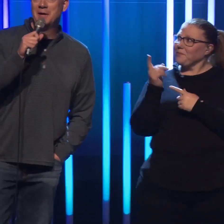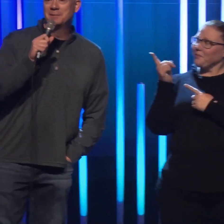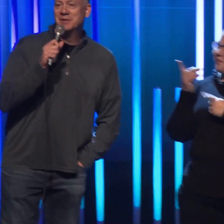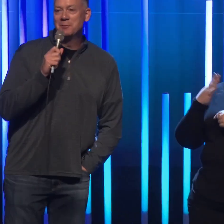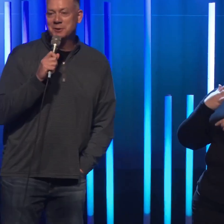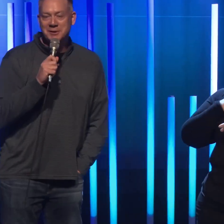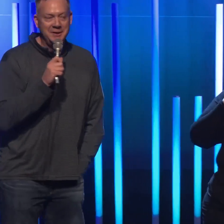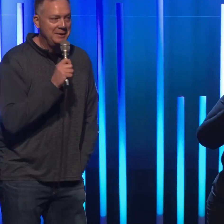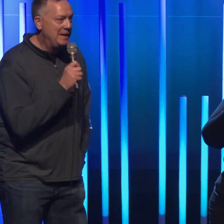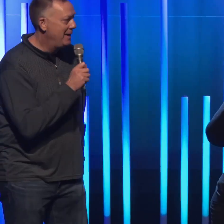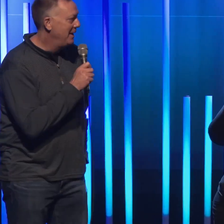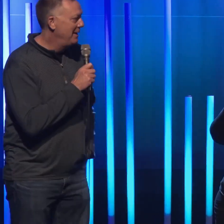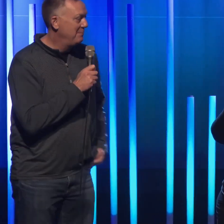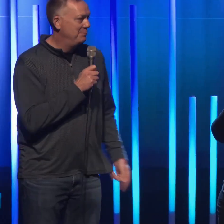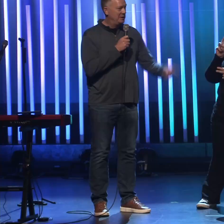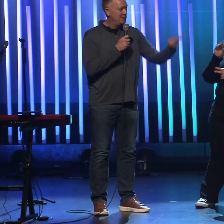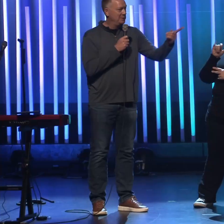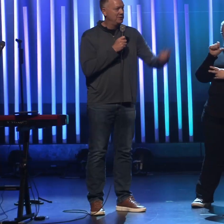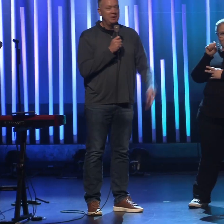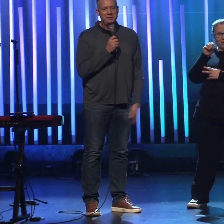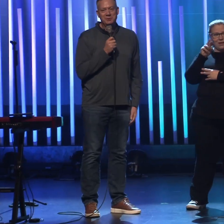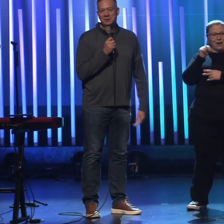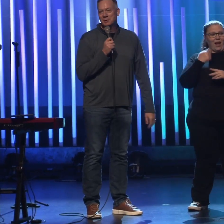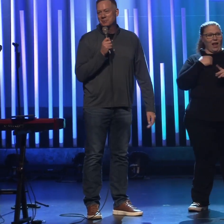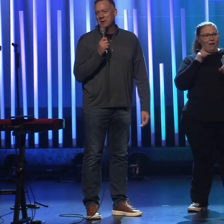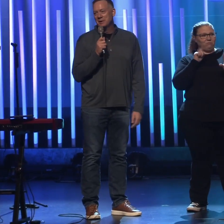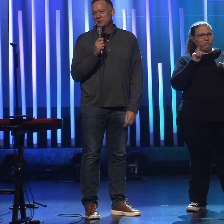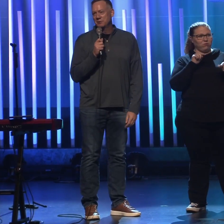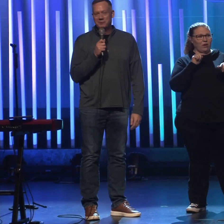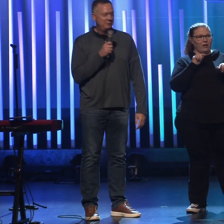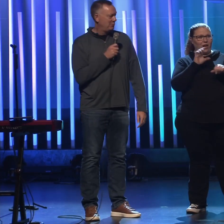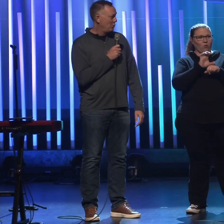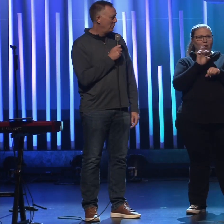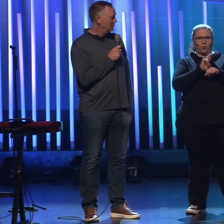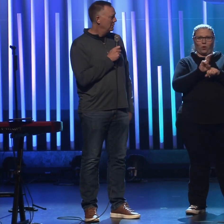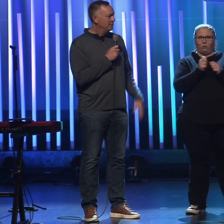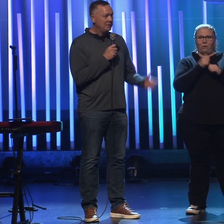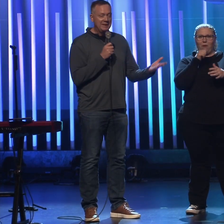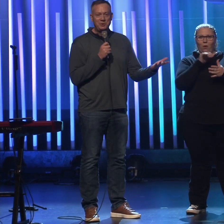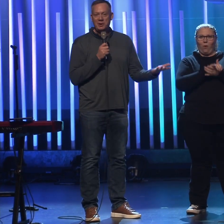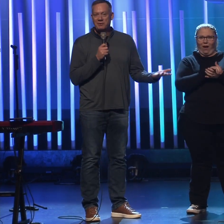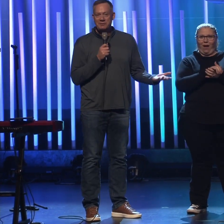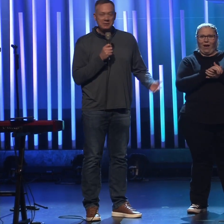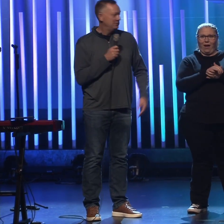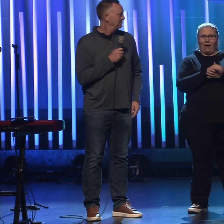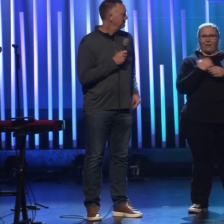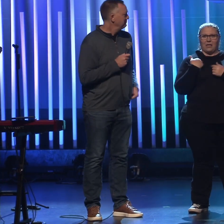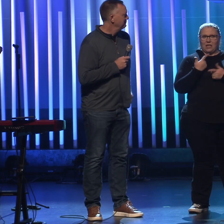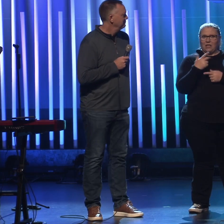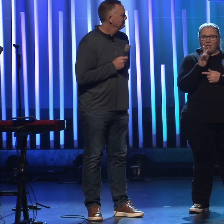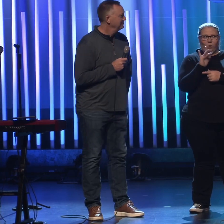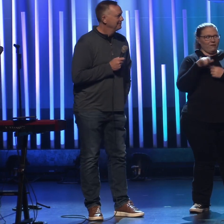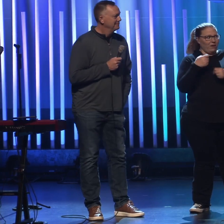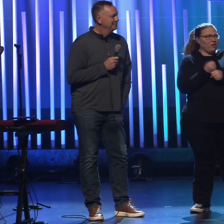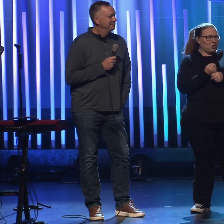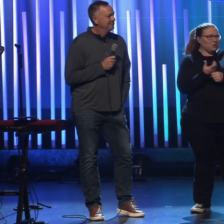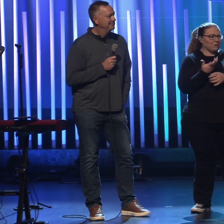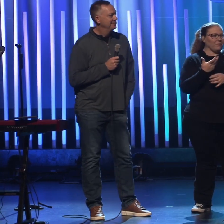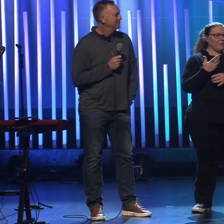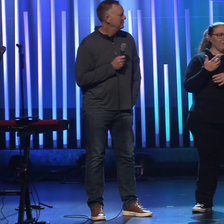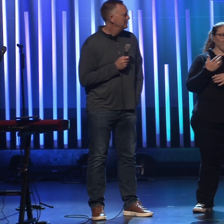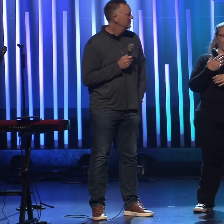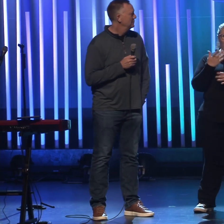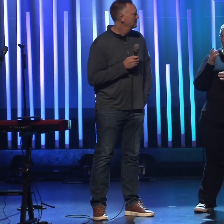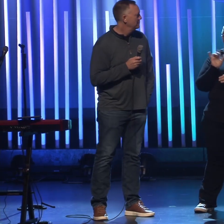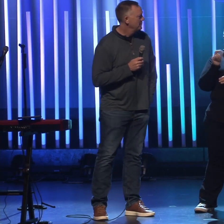Yeah, my name's Scott Wilson. I have been coming to Crossroads along with my wife Jennifer for the last 25 years. And as